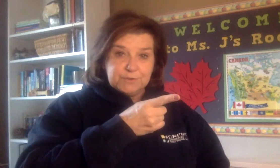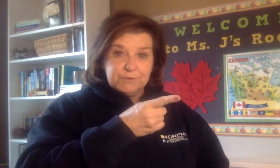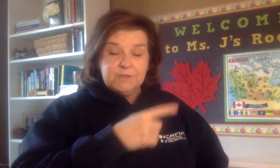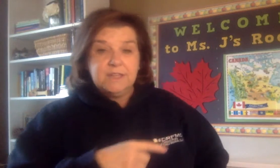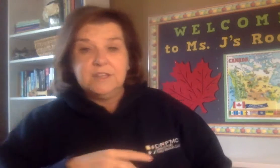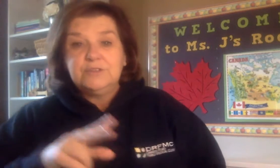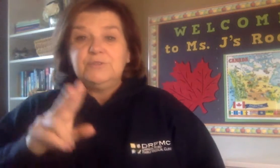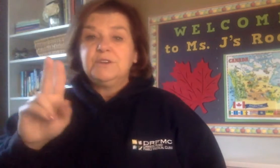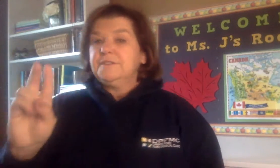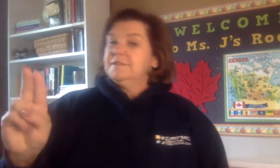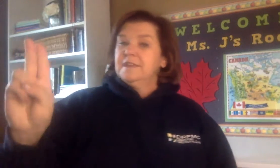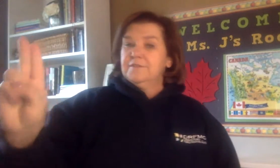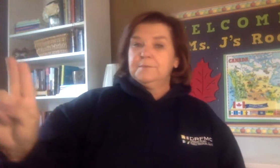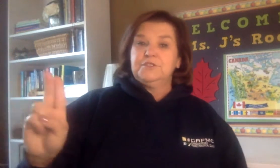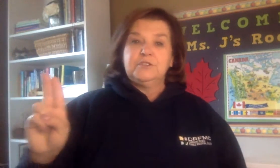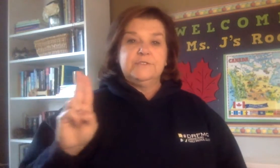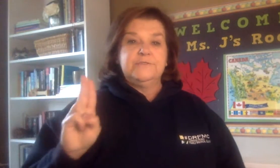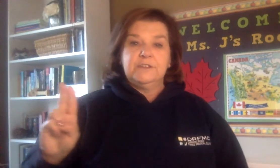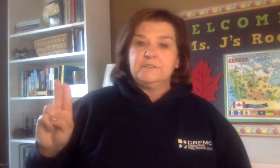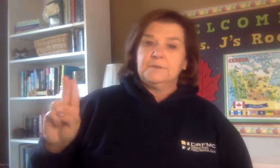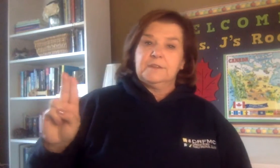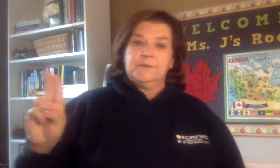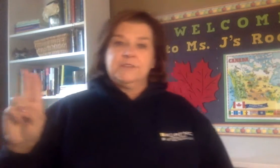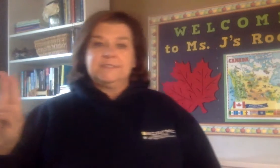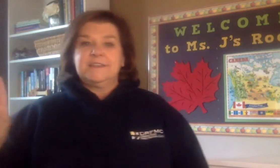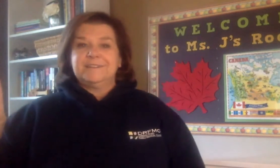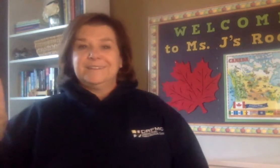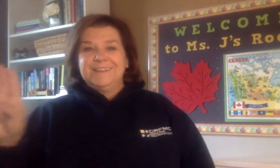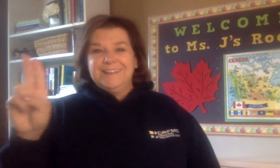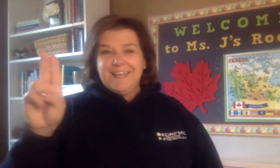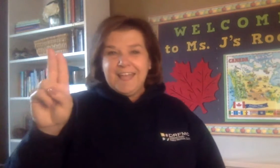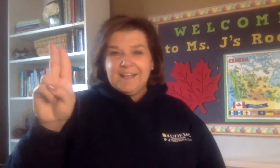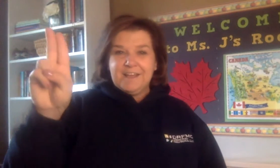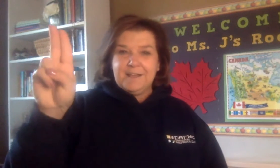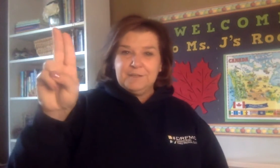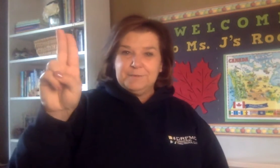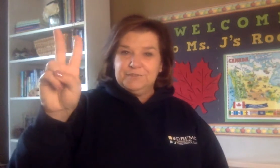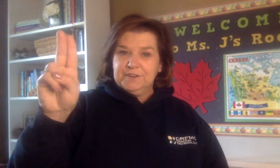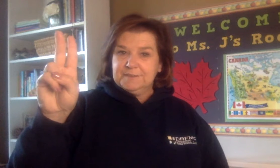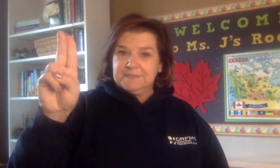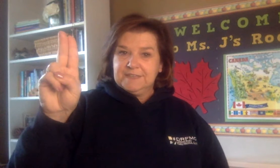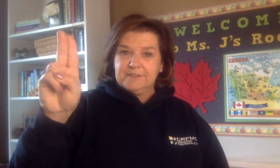true north, if you put your fingers on it where you can see it clearly, you put your fingers up together like